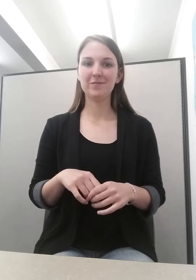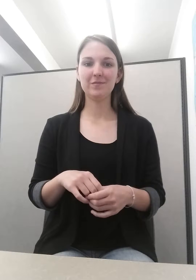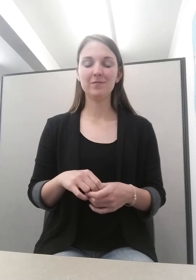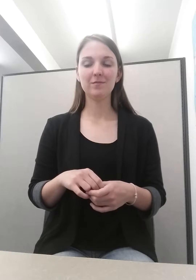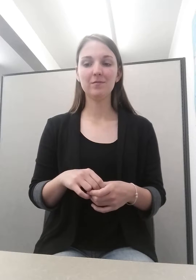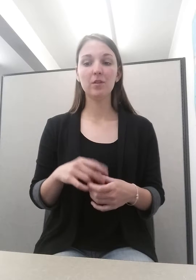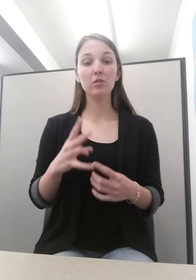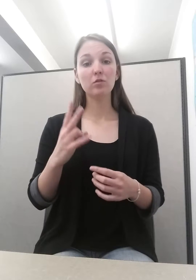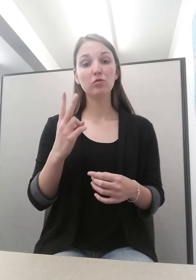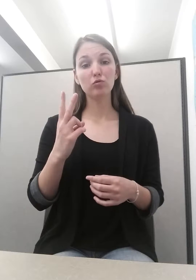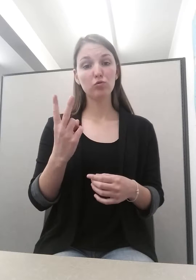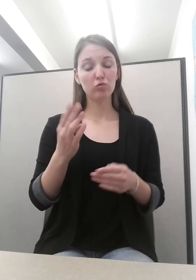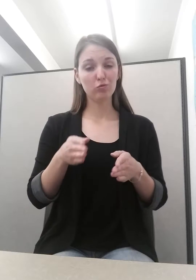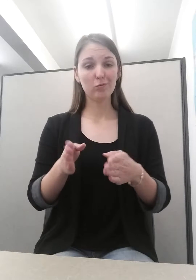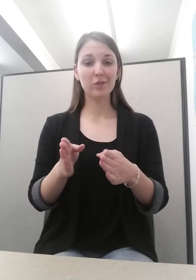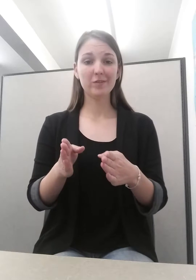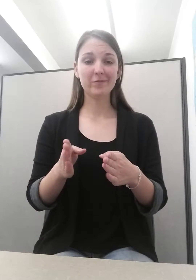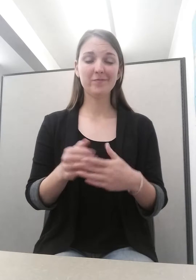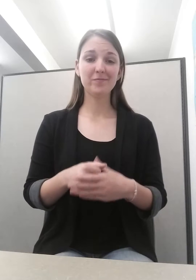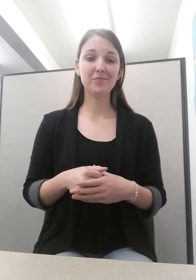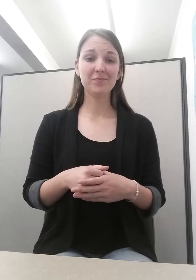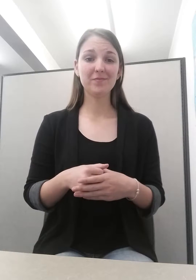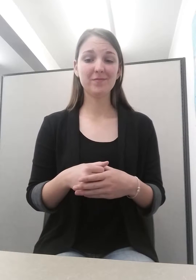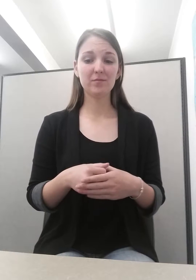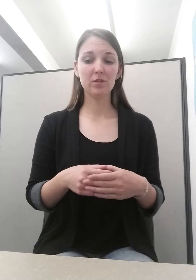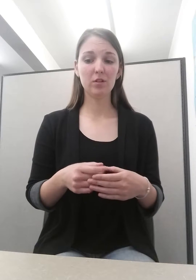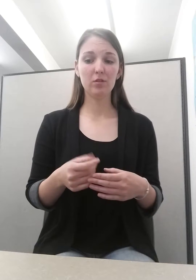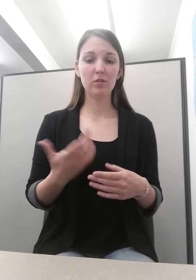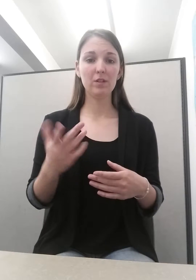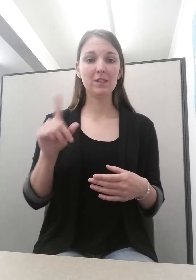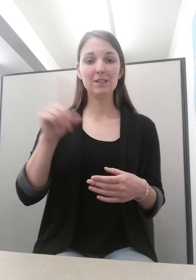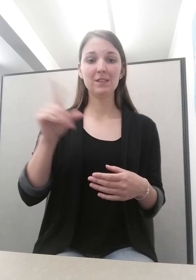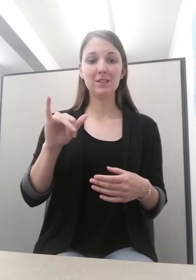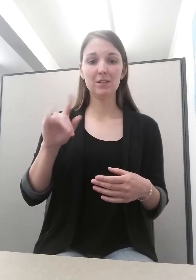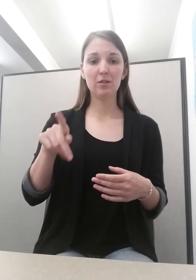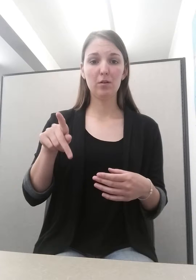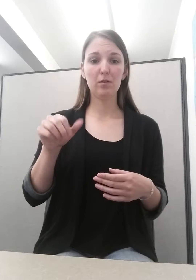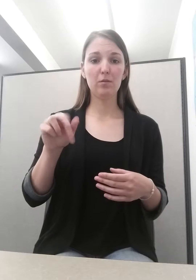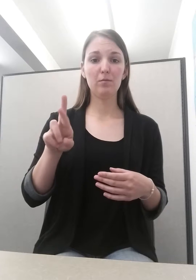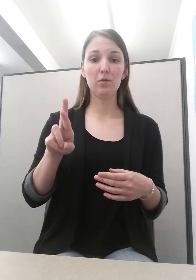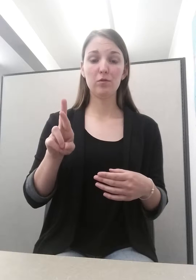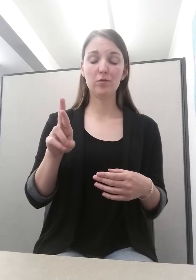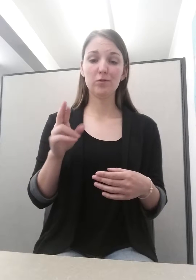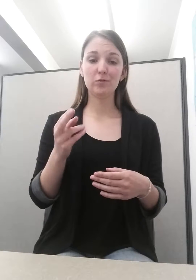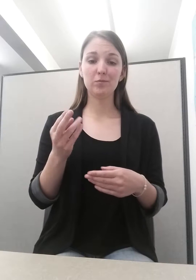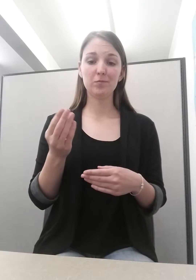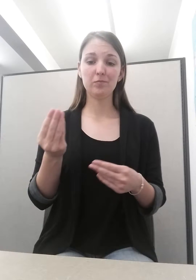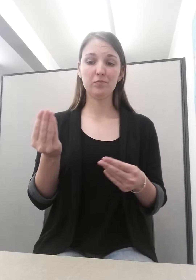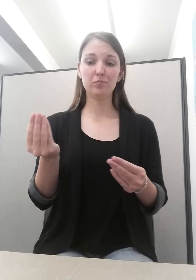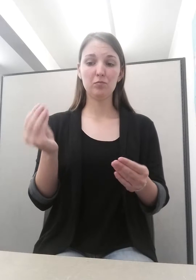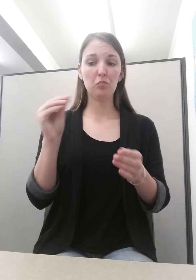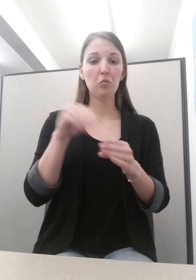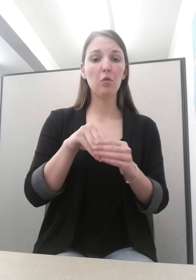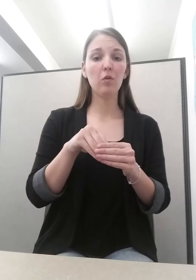put a zipper in. You can put the zipper into your garment before you've sewn the entire